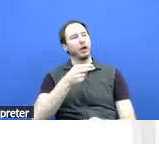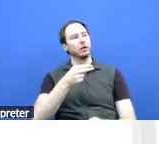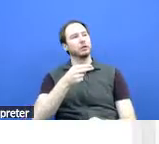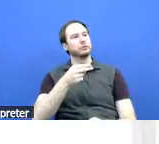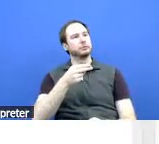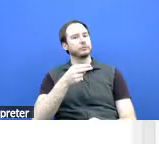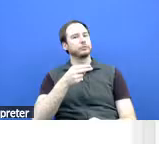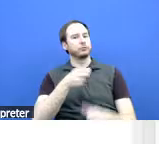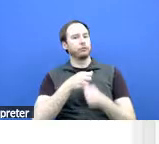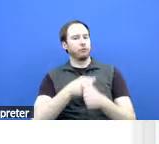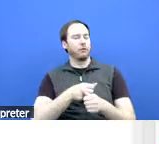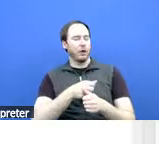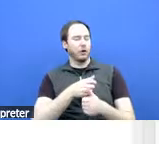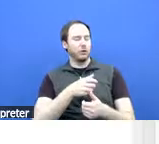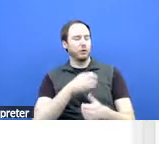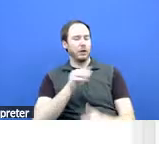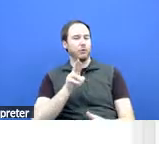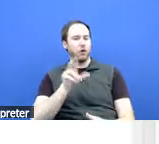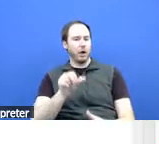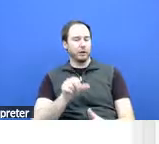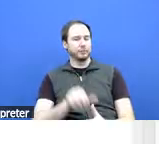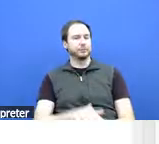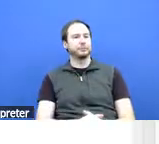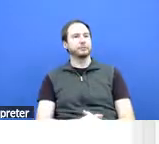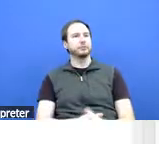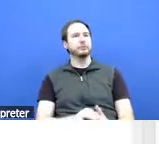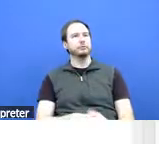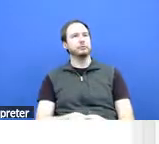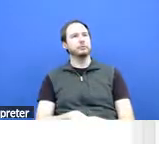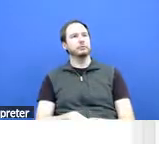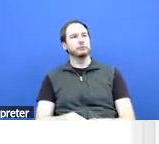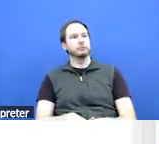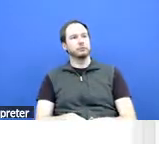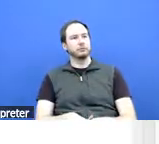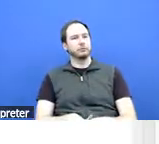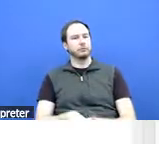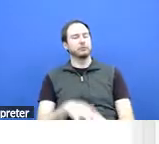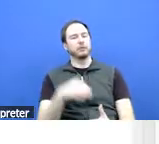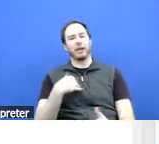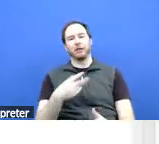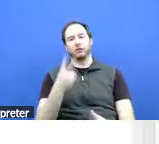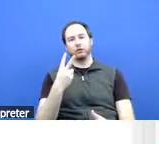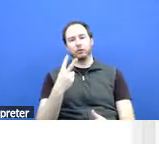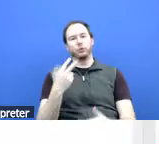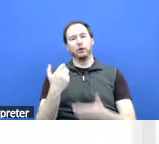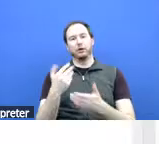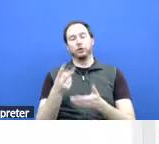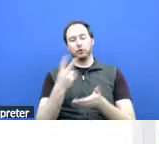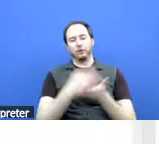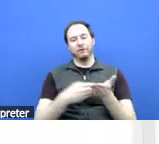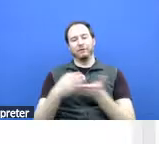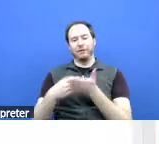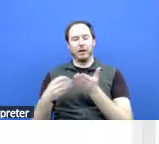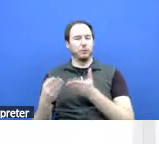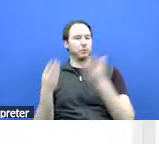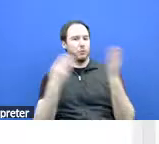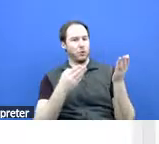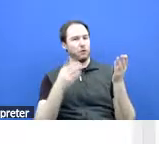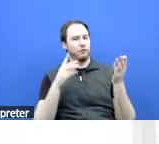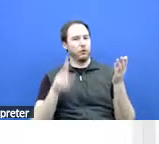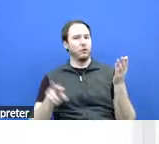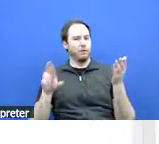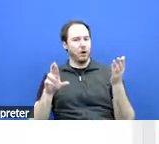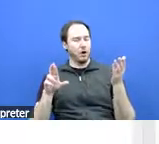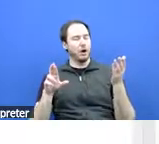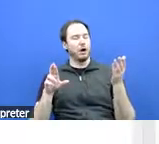that is allowed in the MURA. There are 2 phases or 2 uses being proposed by the